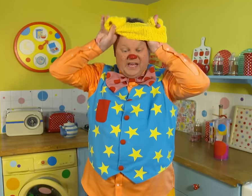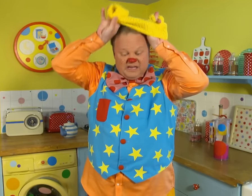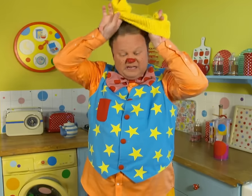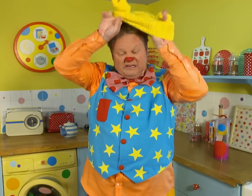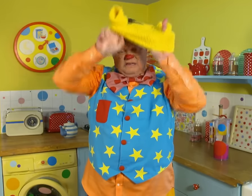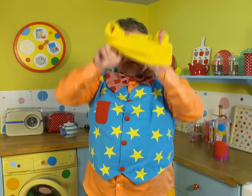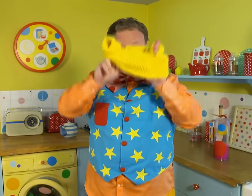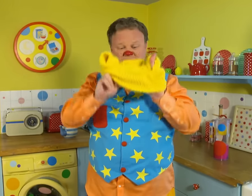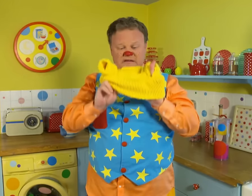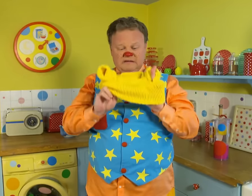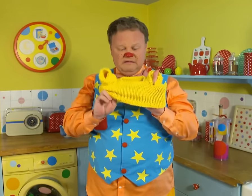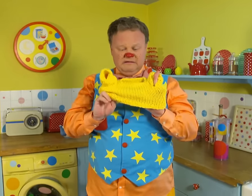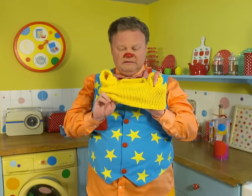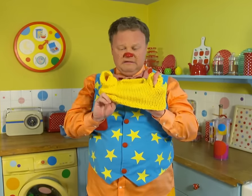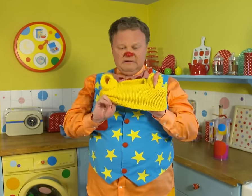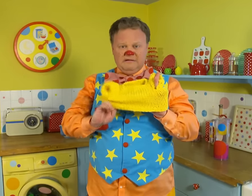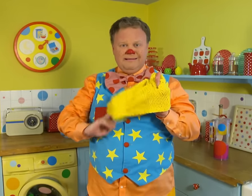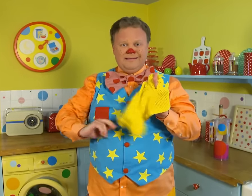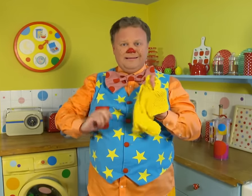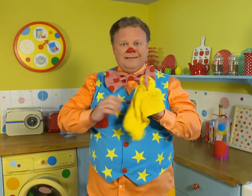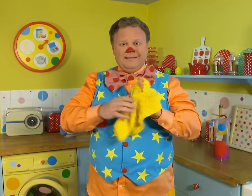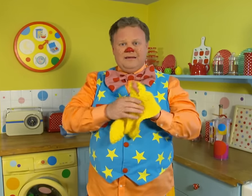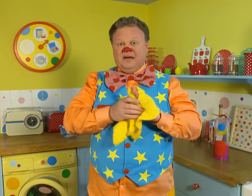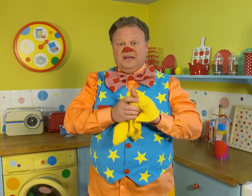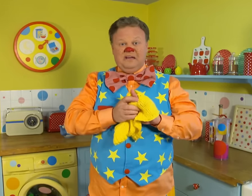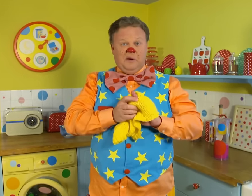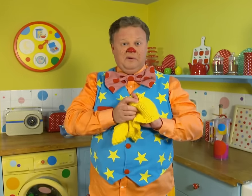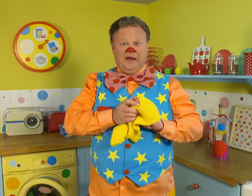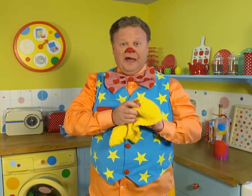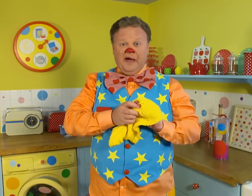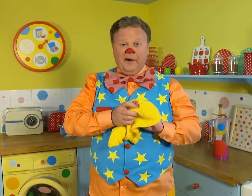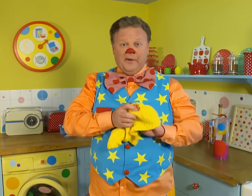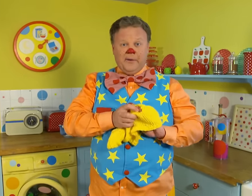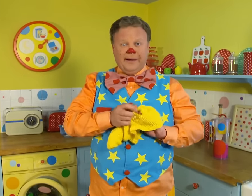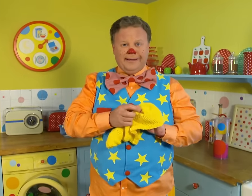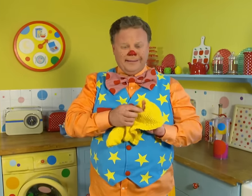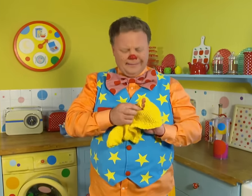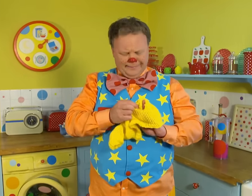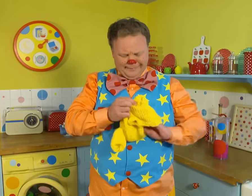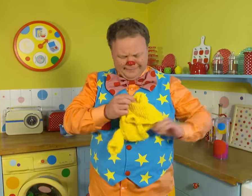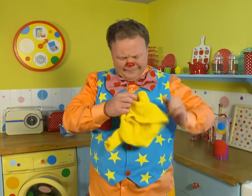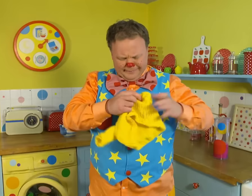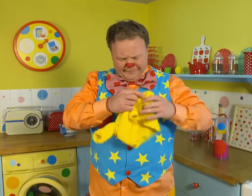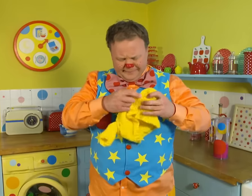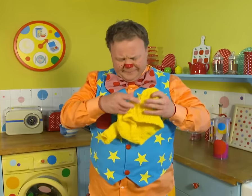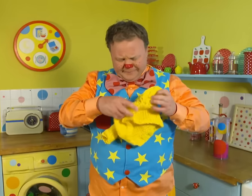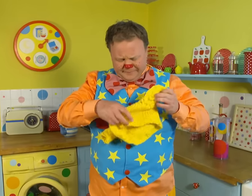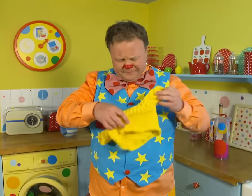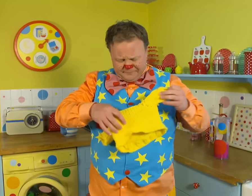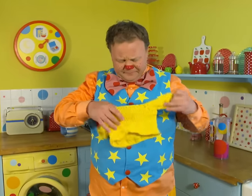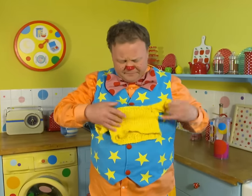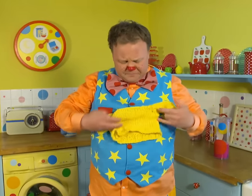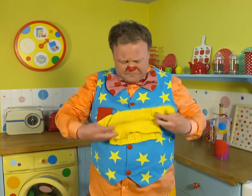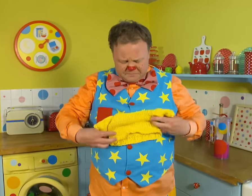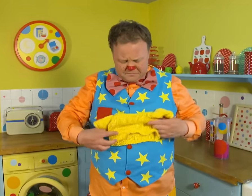small. And where have all the spots gone? I don't know. The spots must have washed off, Mr.